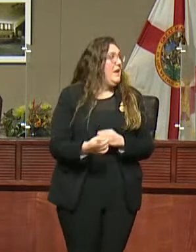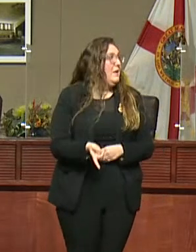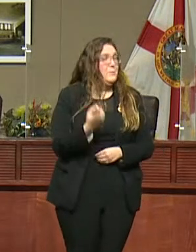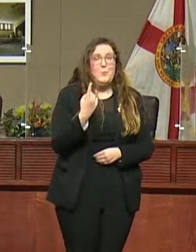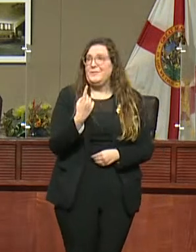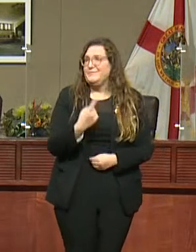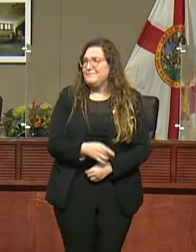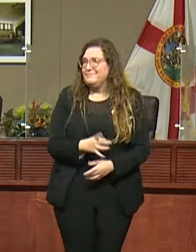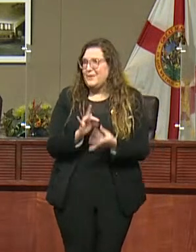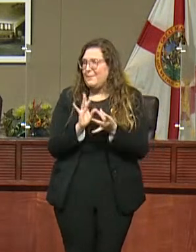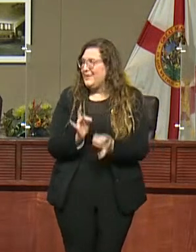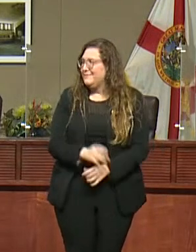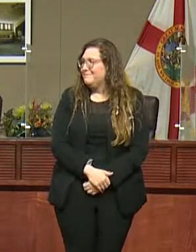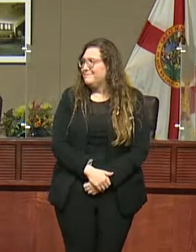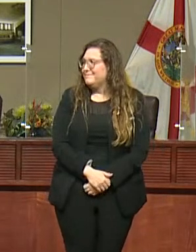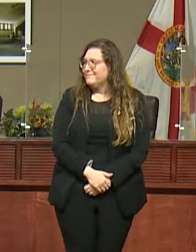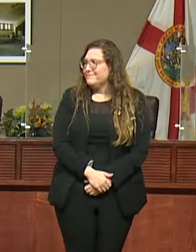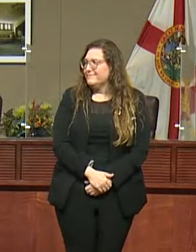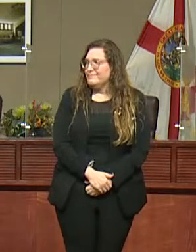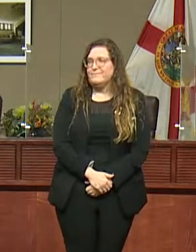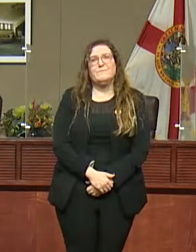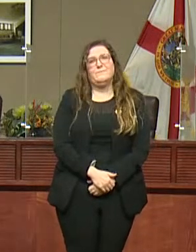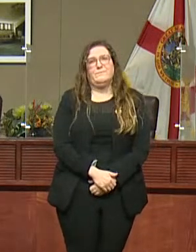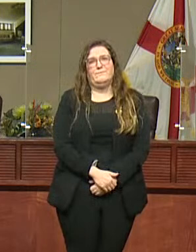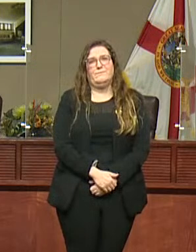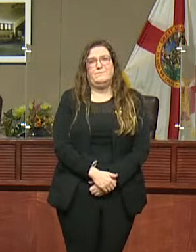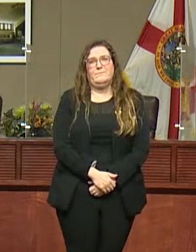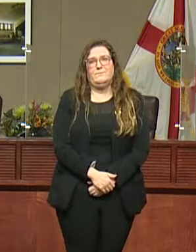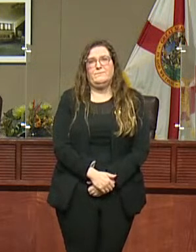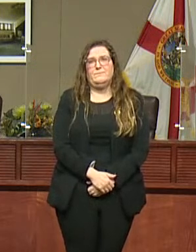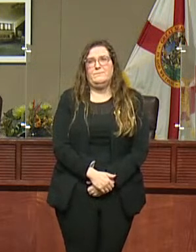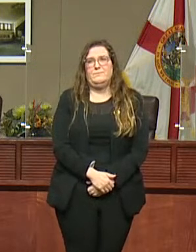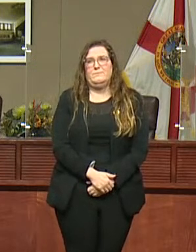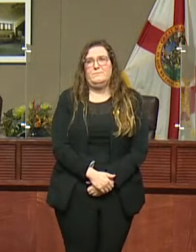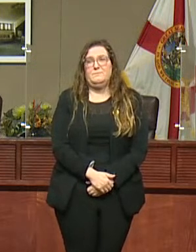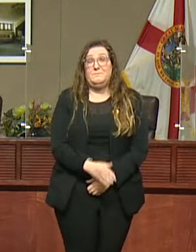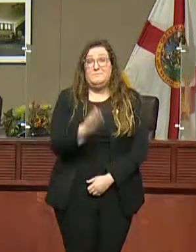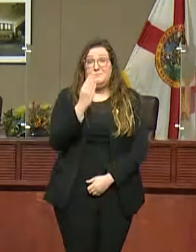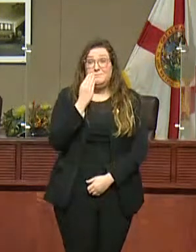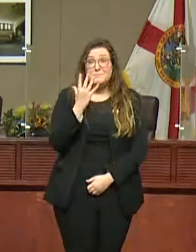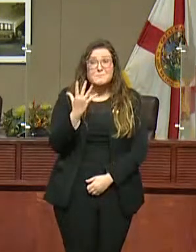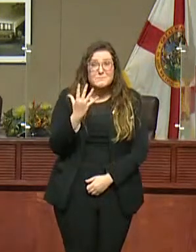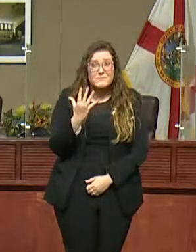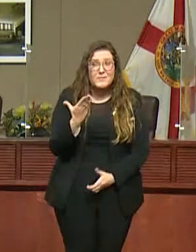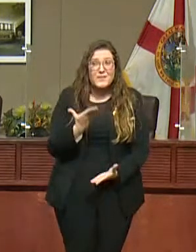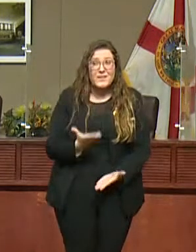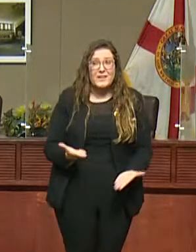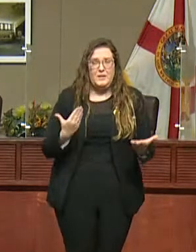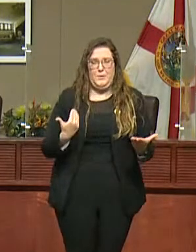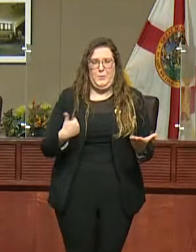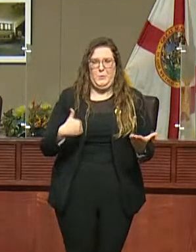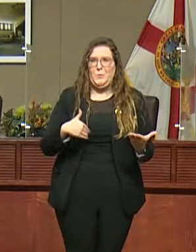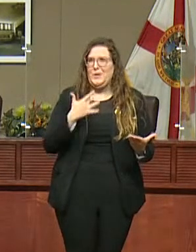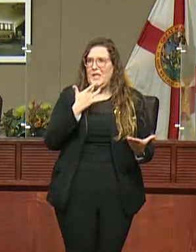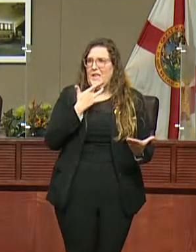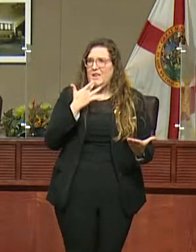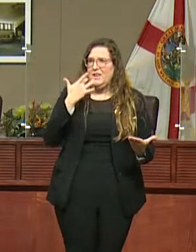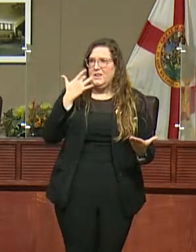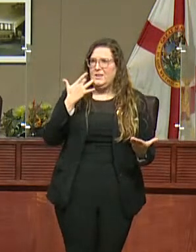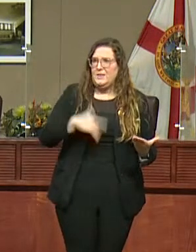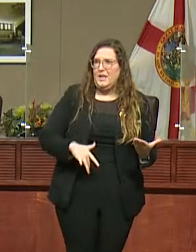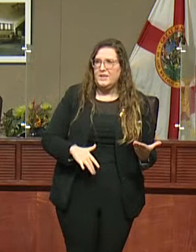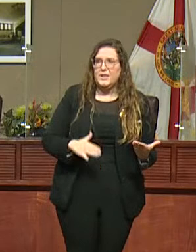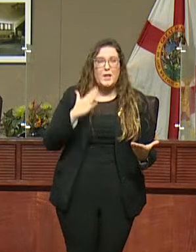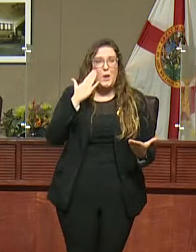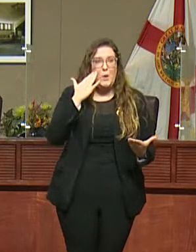El alcalde Demings quisiera añadir algo más. We're pretty fortunate because we have the Central Florida